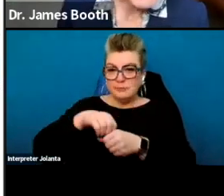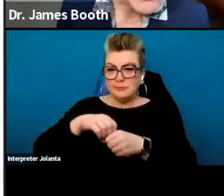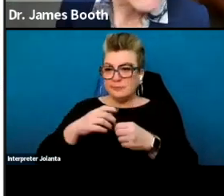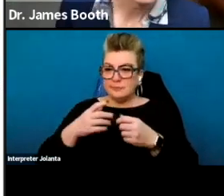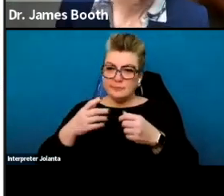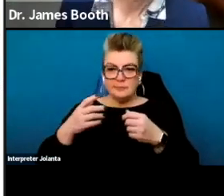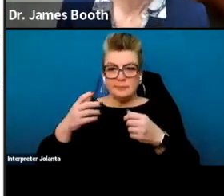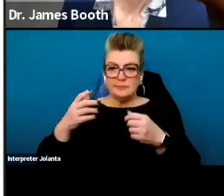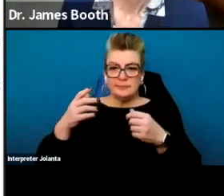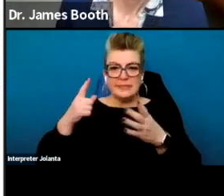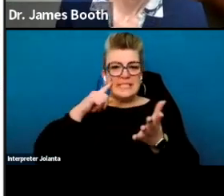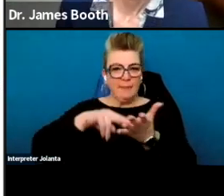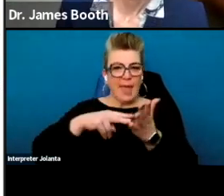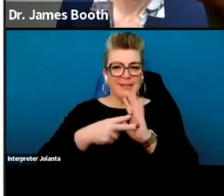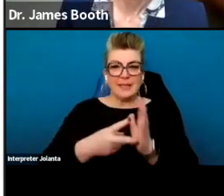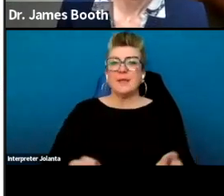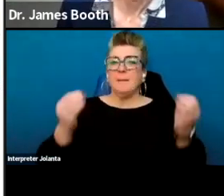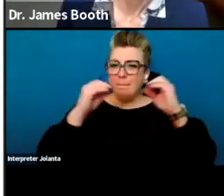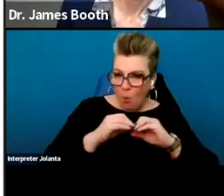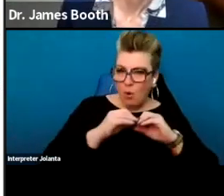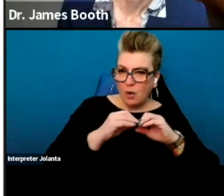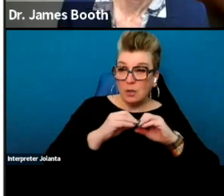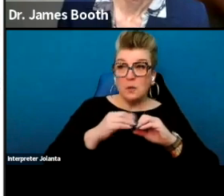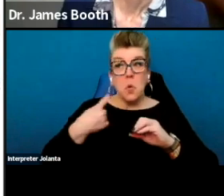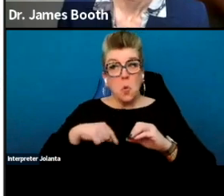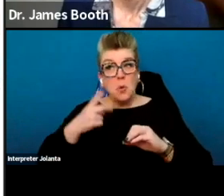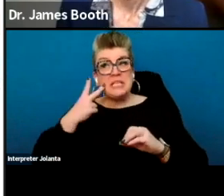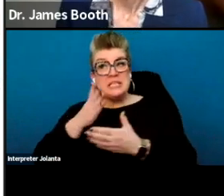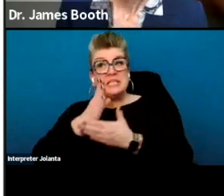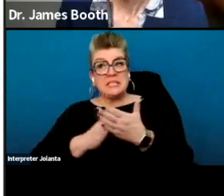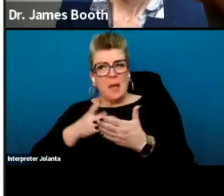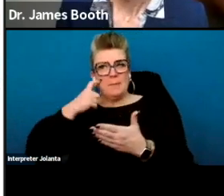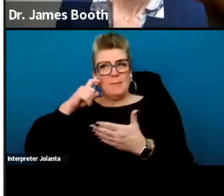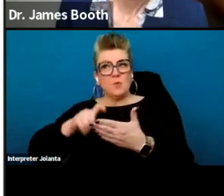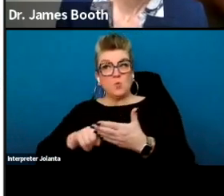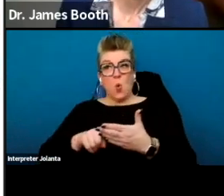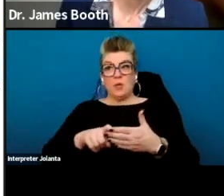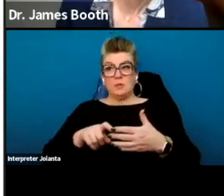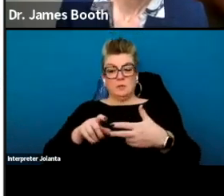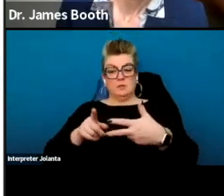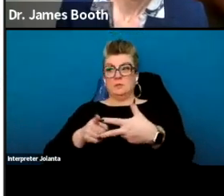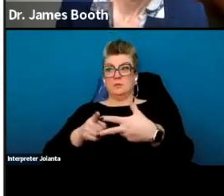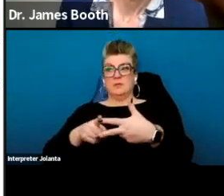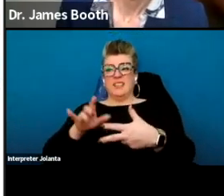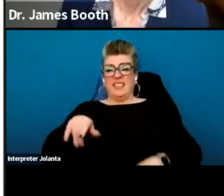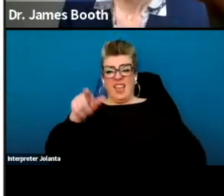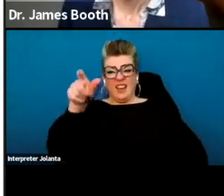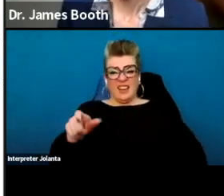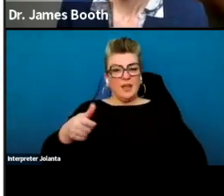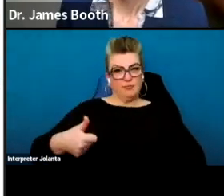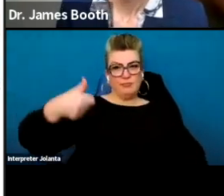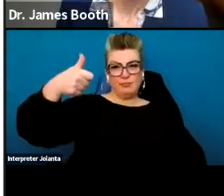in semantics, and we do see some evidence for that. So the semantic task, the within semantic task correlation showed greater